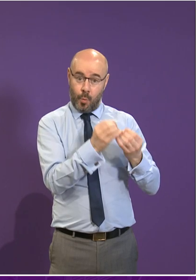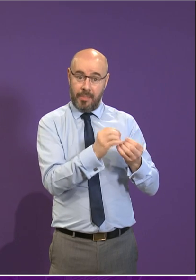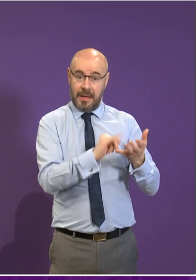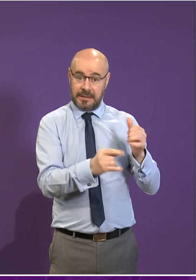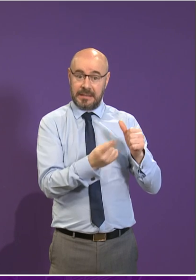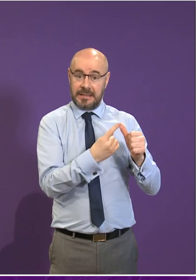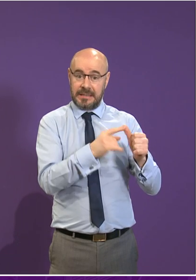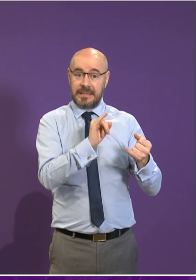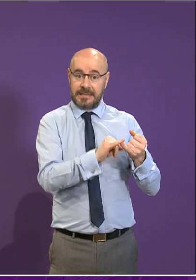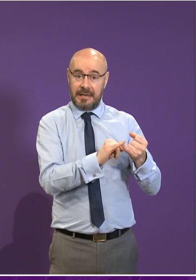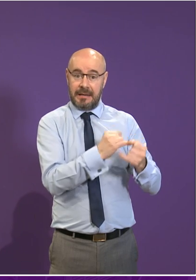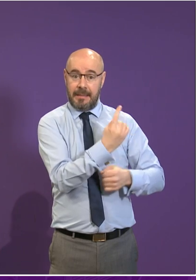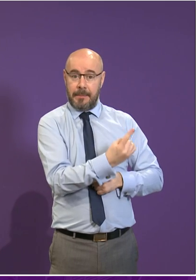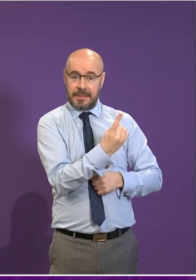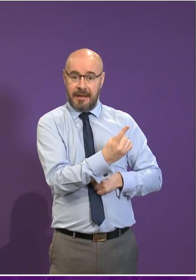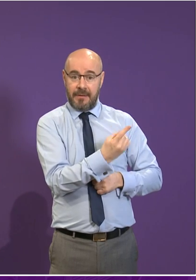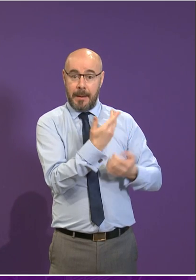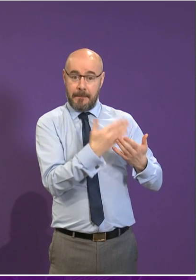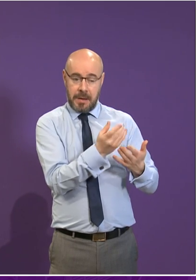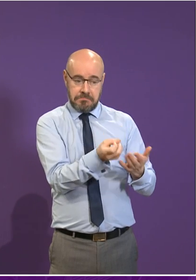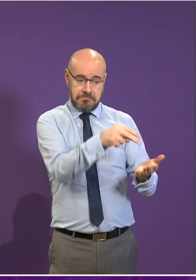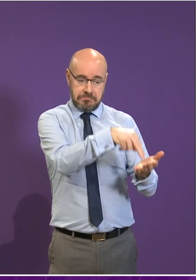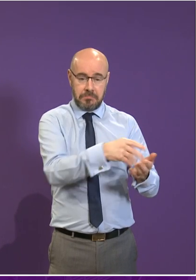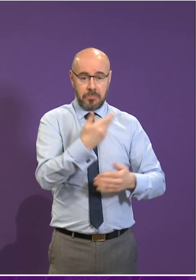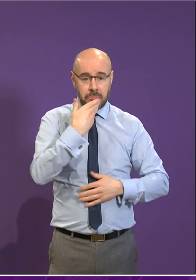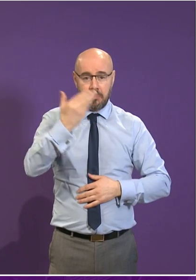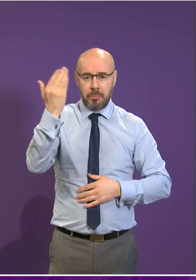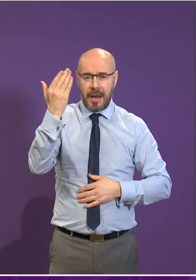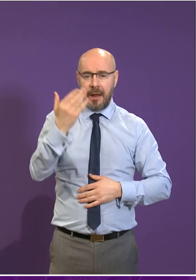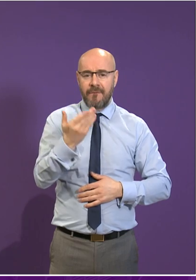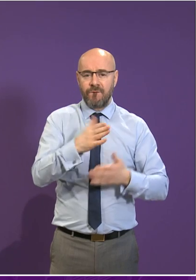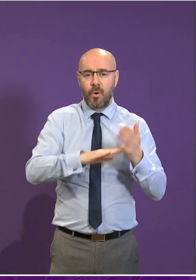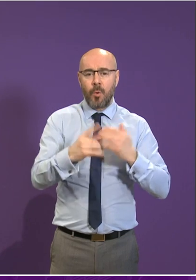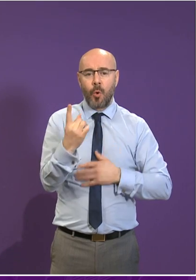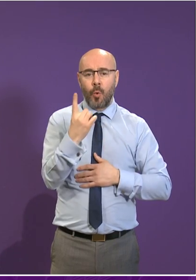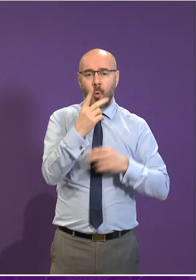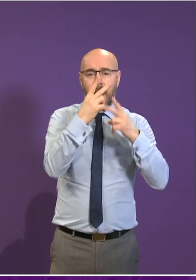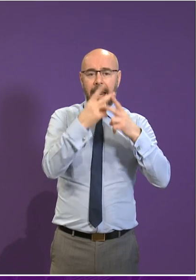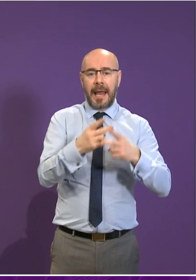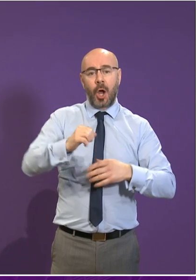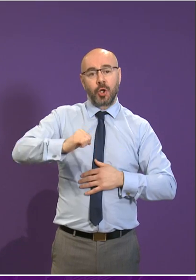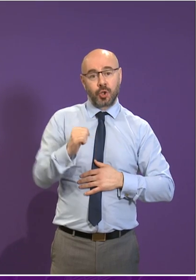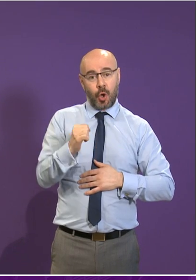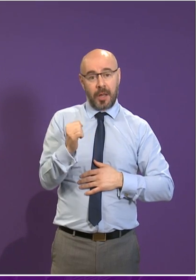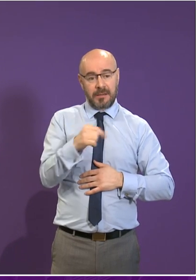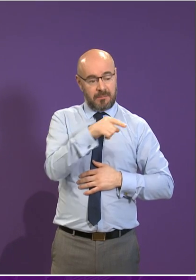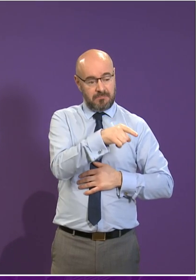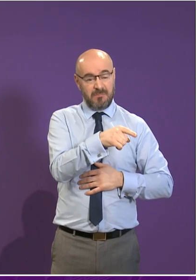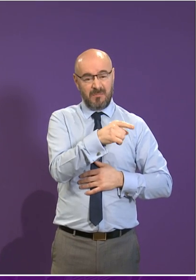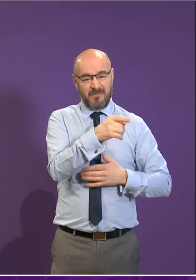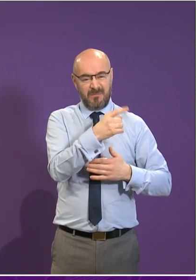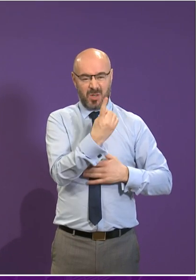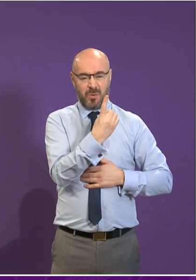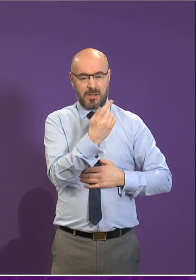Awards Agency and heard a presentation there from Who Cares Scotland and someone from a care experience background